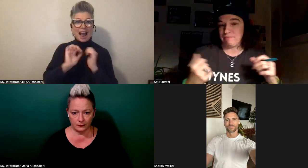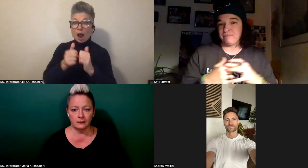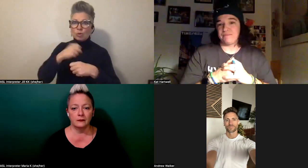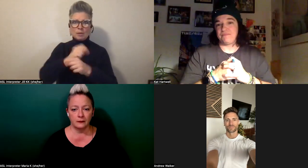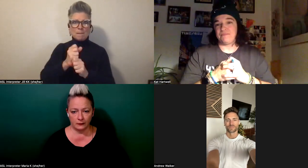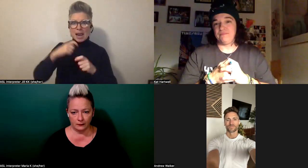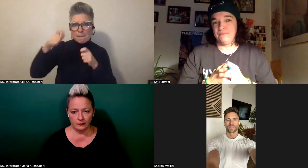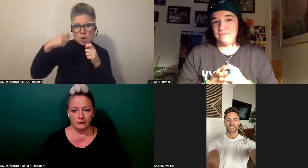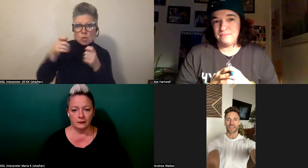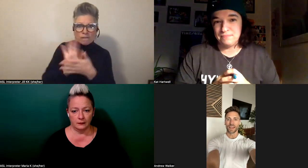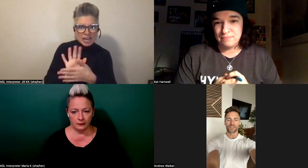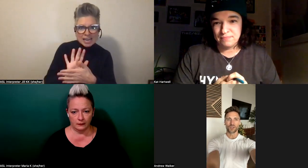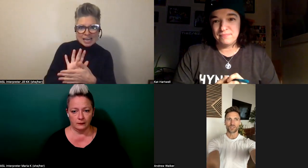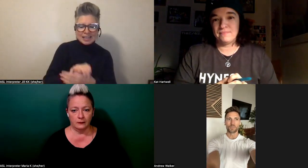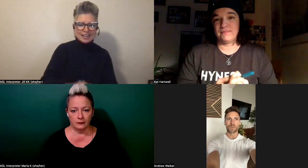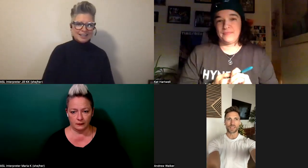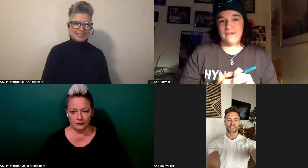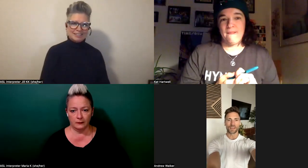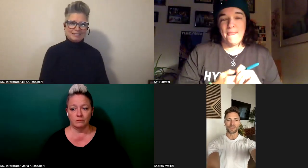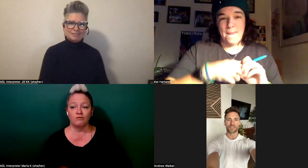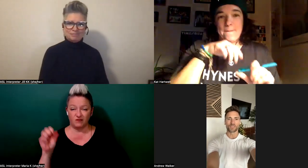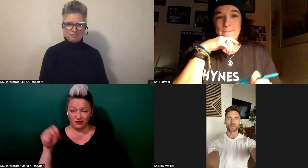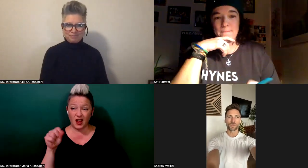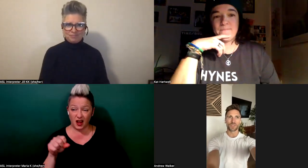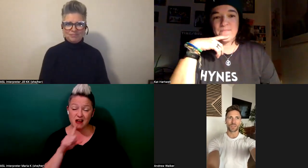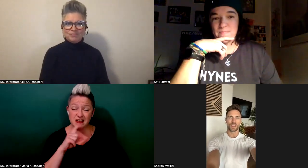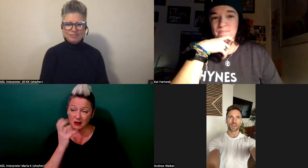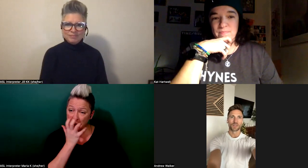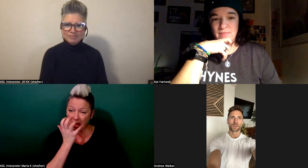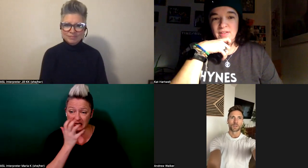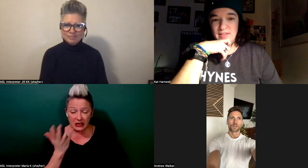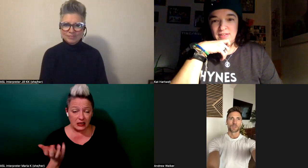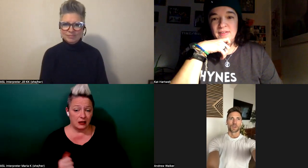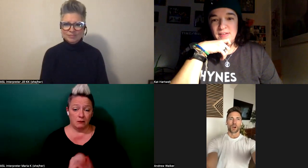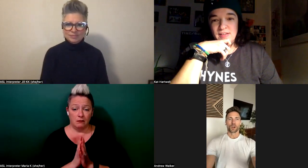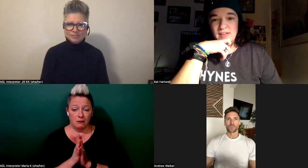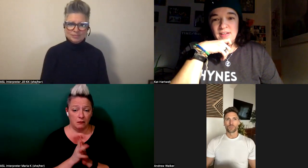movie. Yeah, no, it's amazing. I think, the